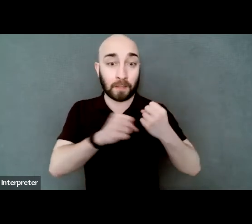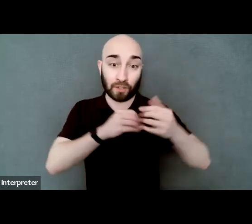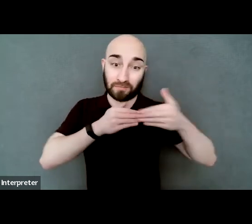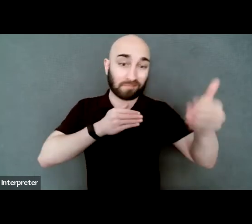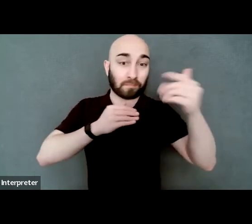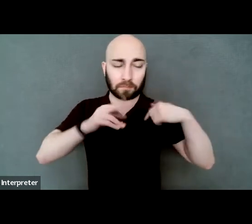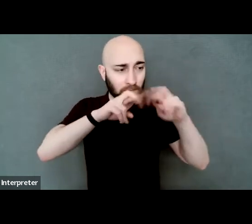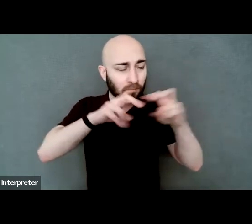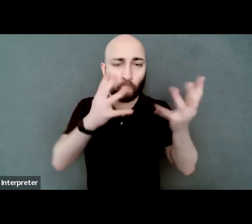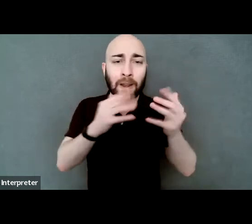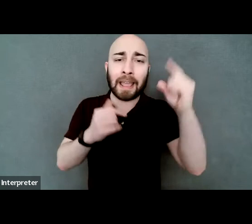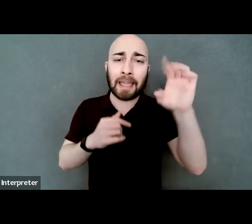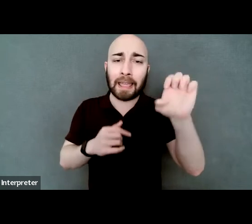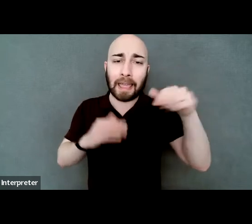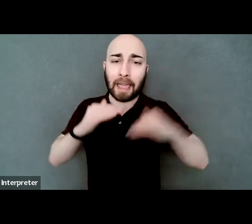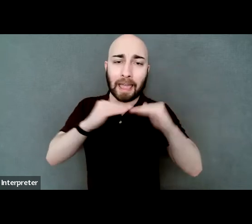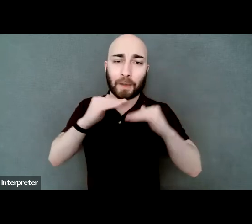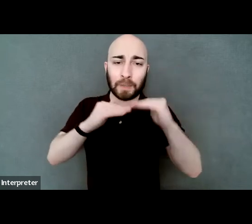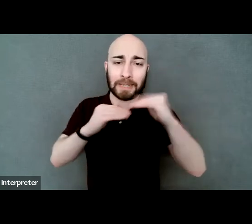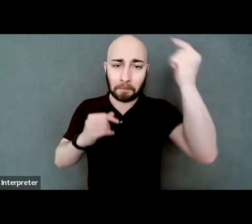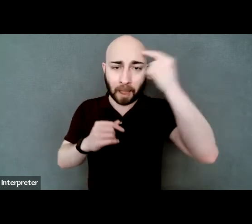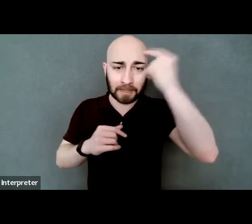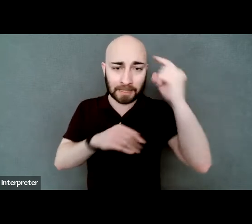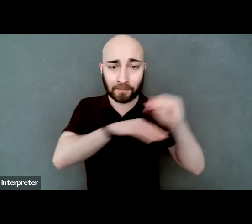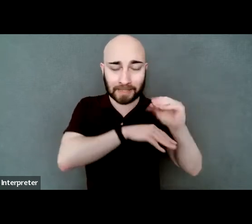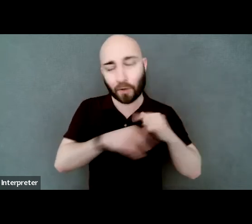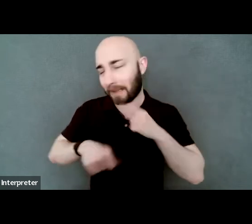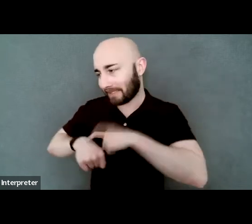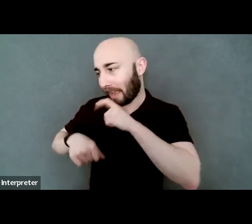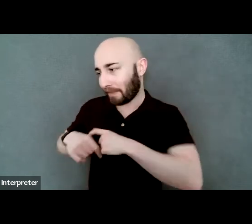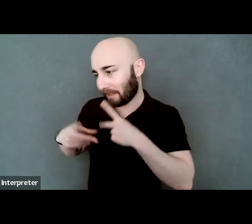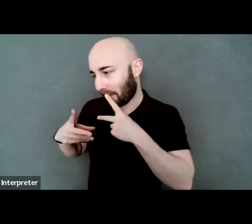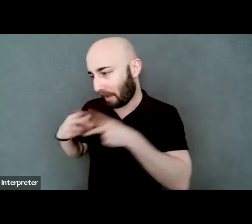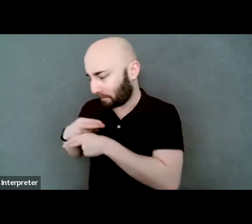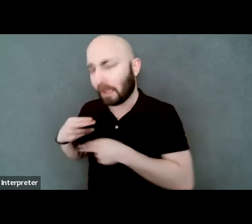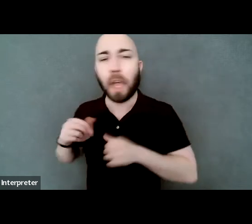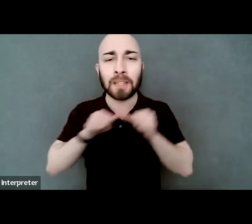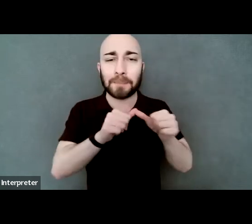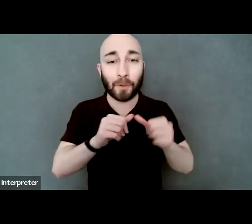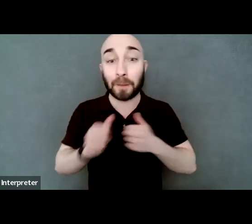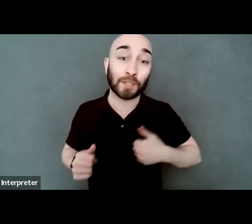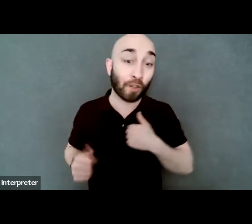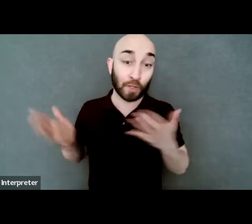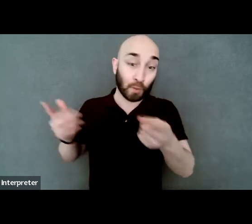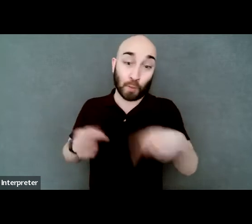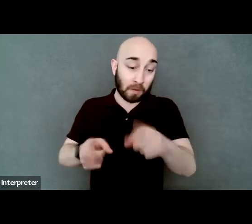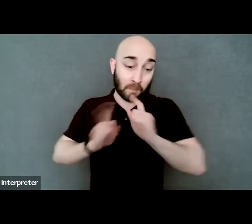what is equity-minded advising for all 3 areas? Okay, my time is up, but I'm going to keep going. Sorry, y'all put me